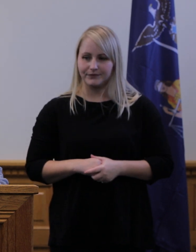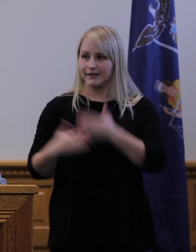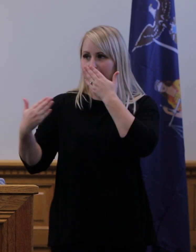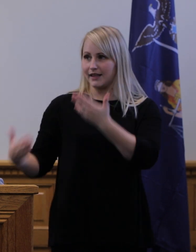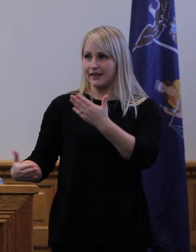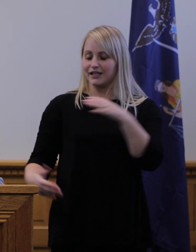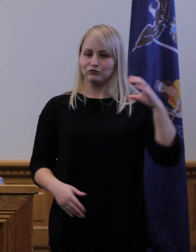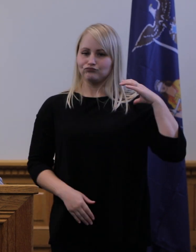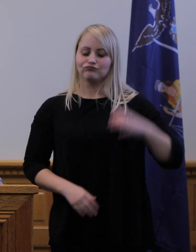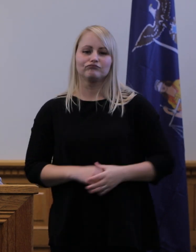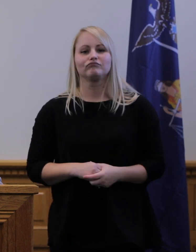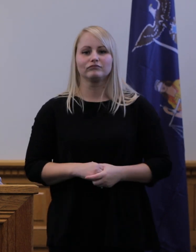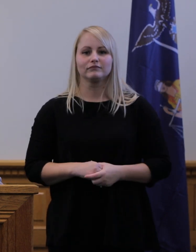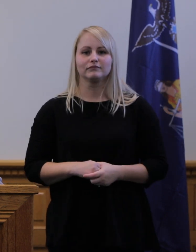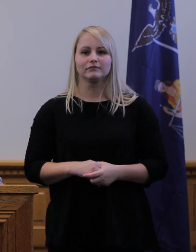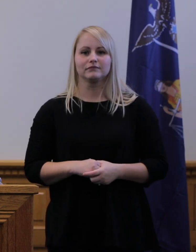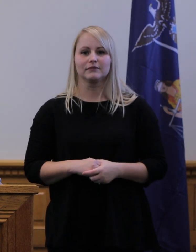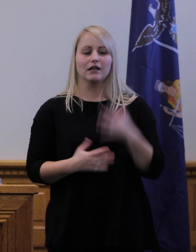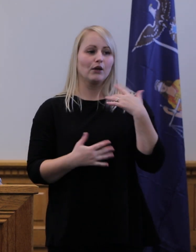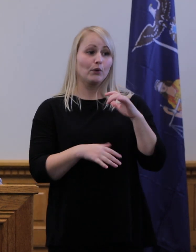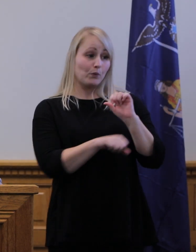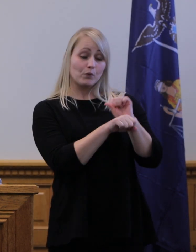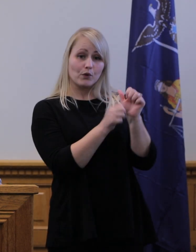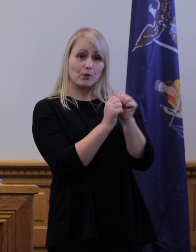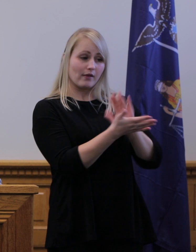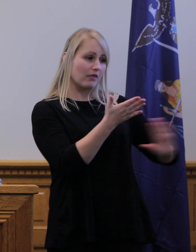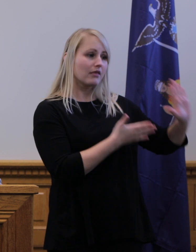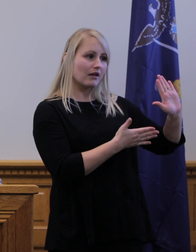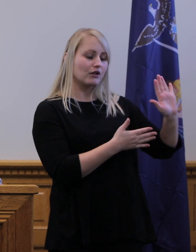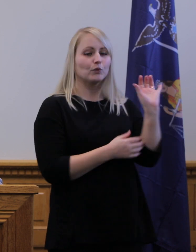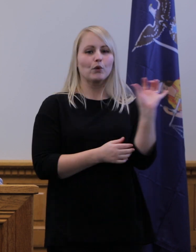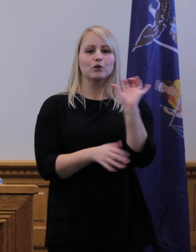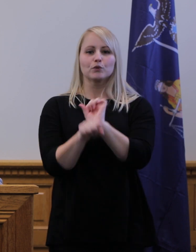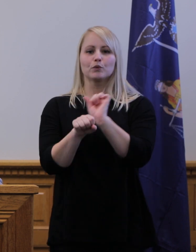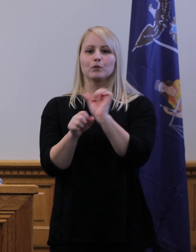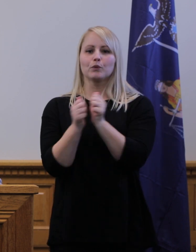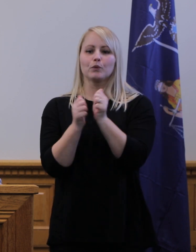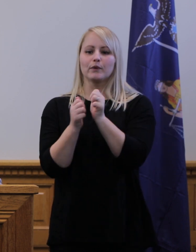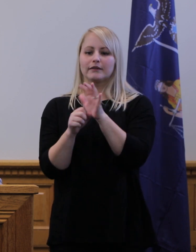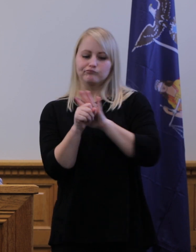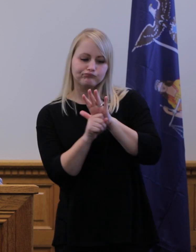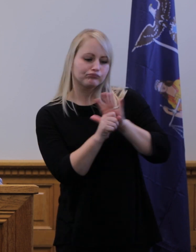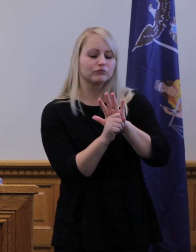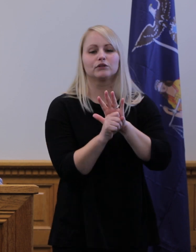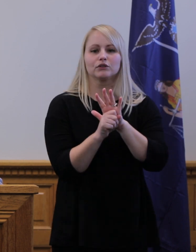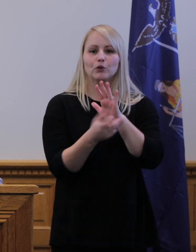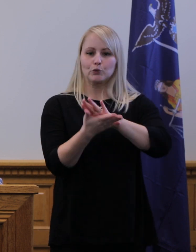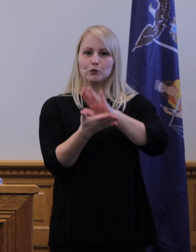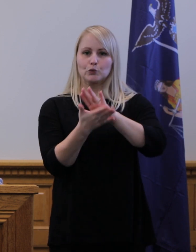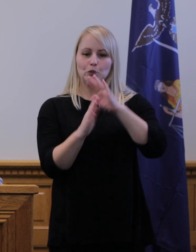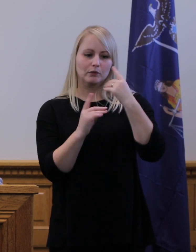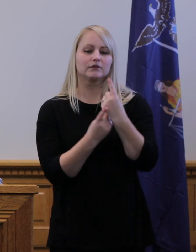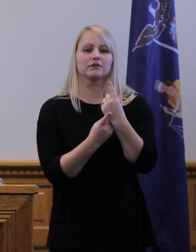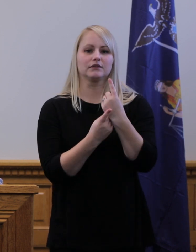Thank you, Mr. Chairman. Besides working with the college, our county health department is working with area school districts to monitor